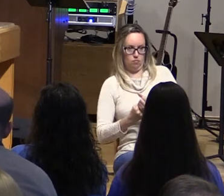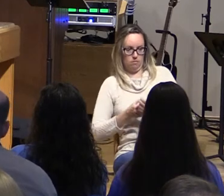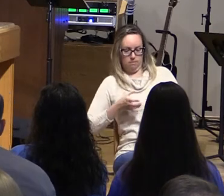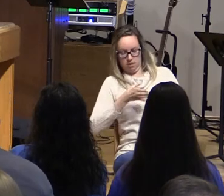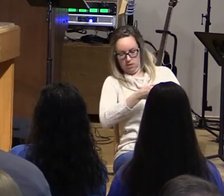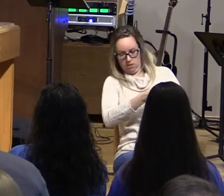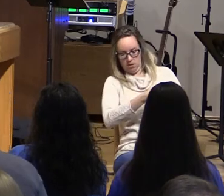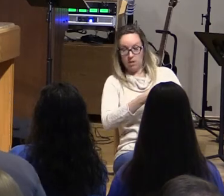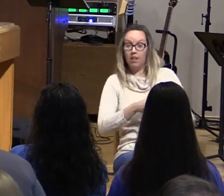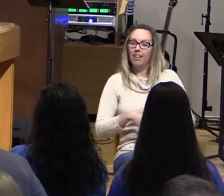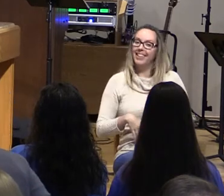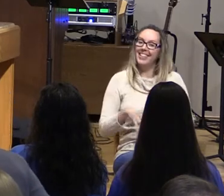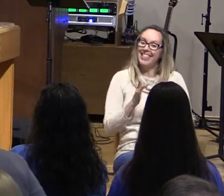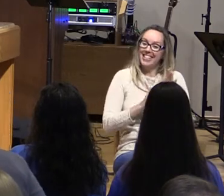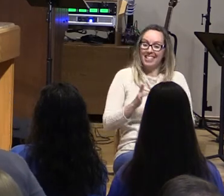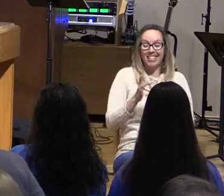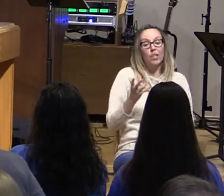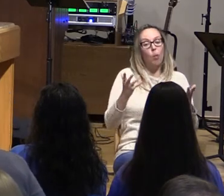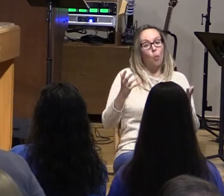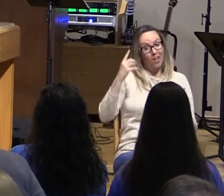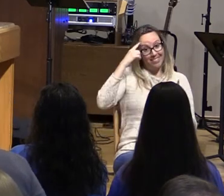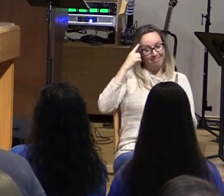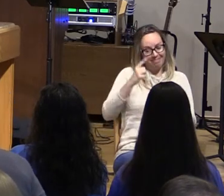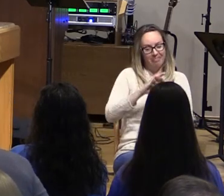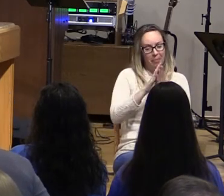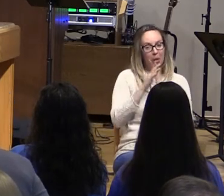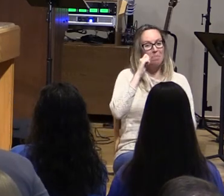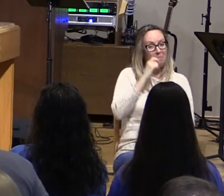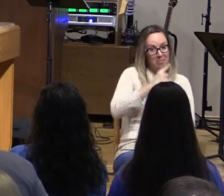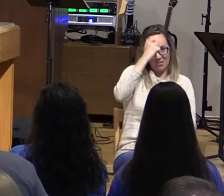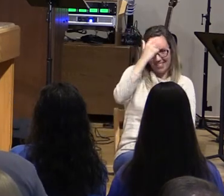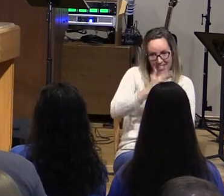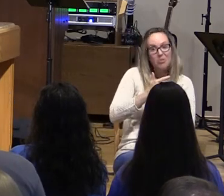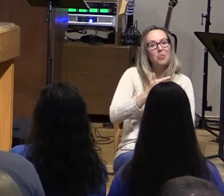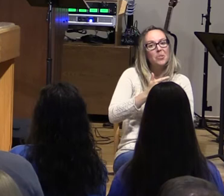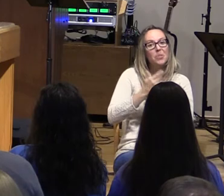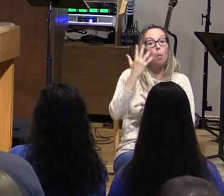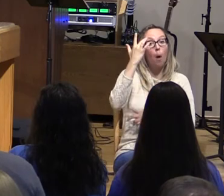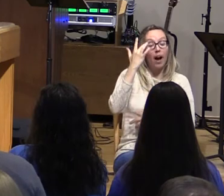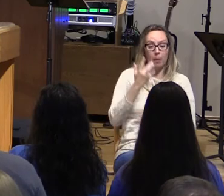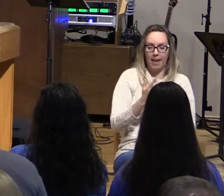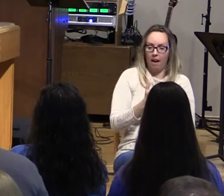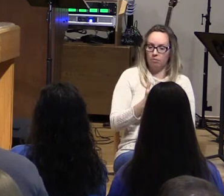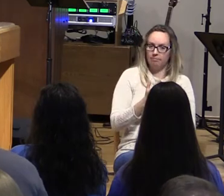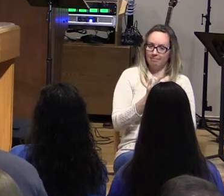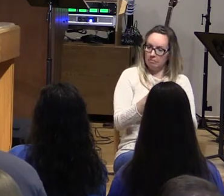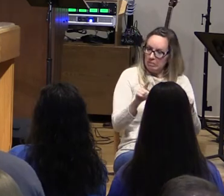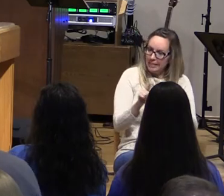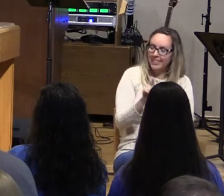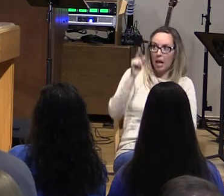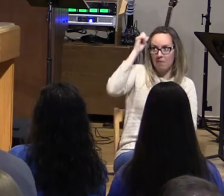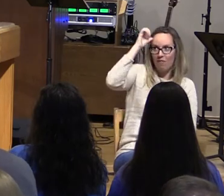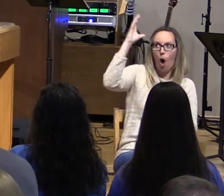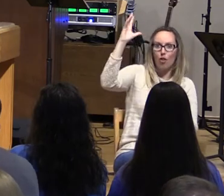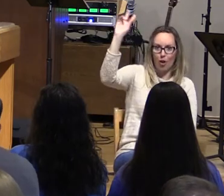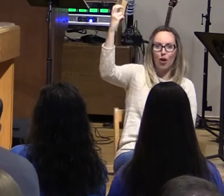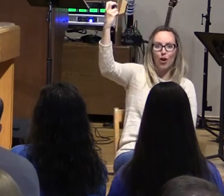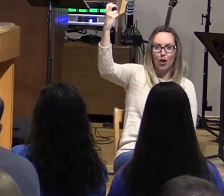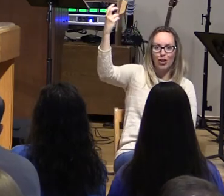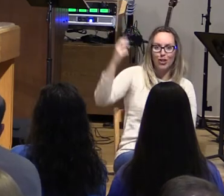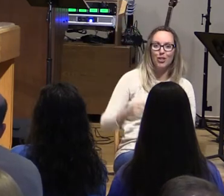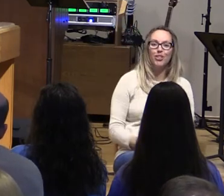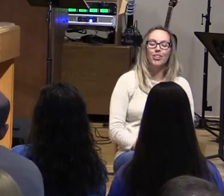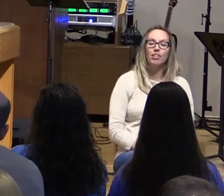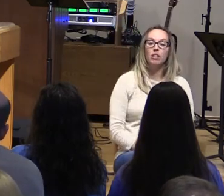I think Jesus wants us to be brothers and sisters because we have a common father. When we shift the focus from